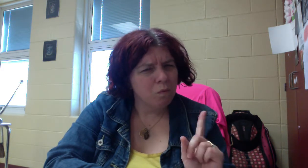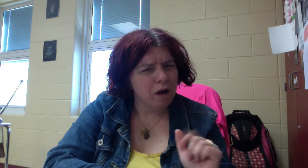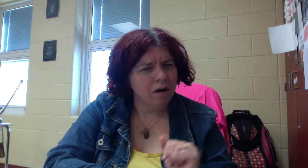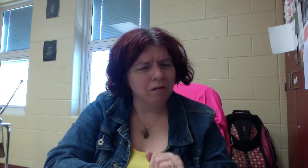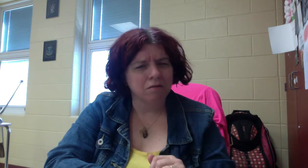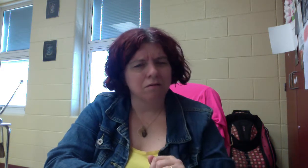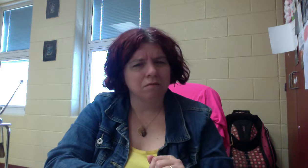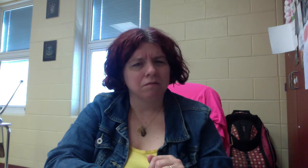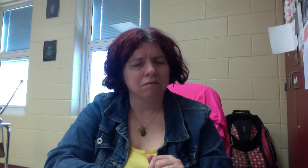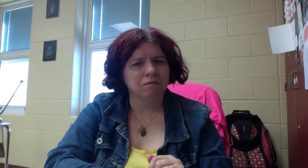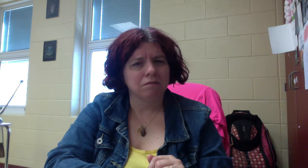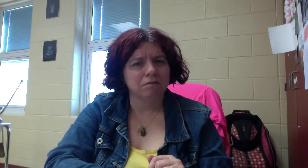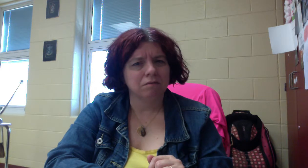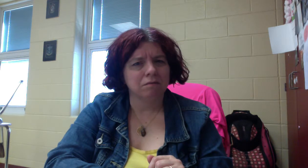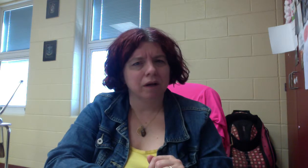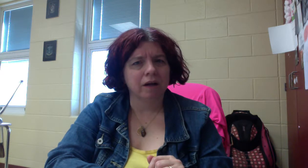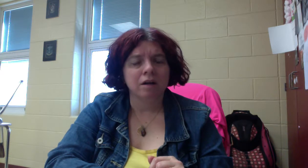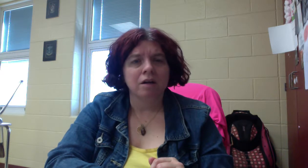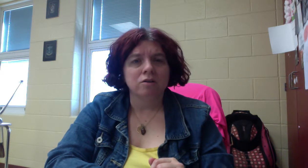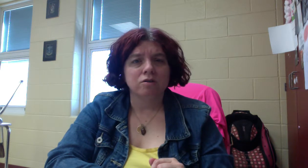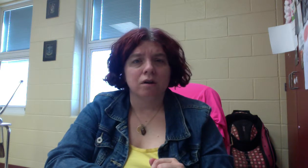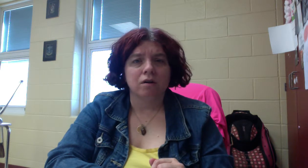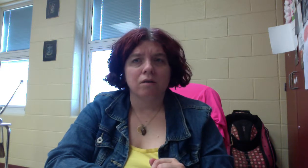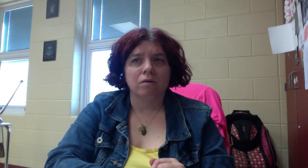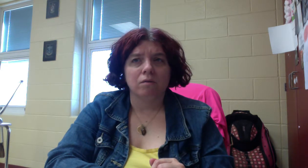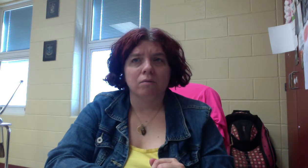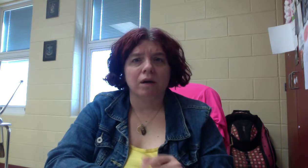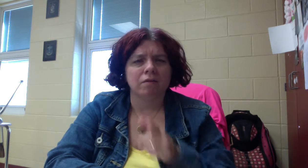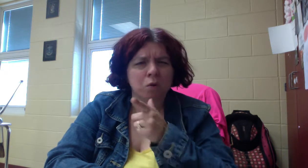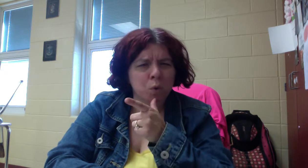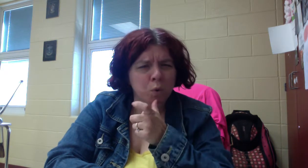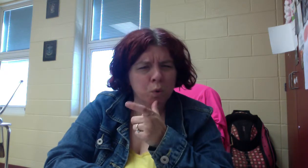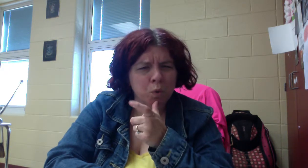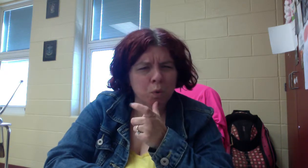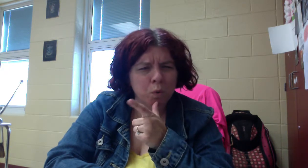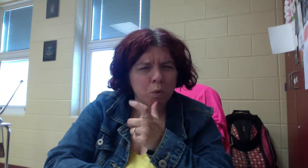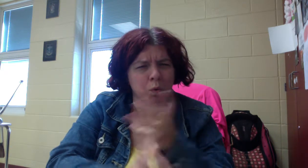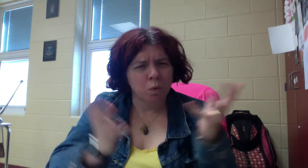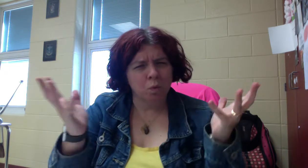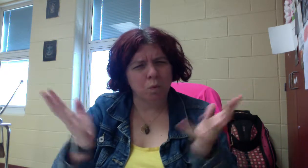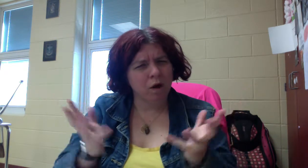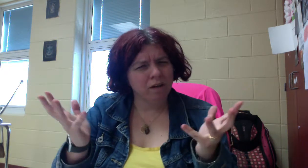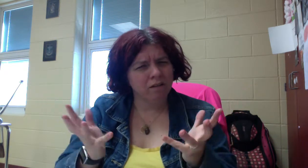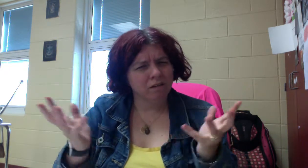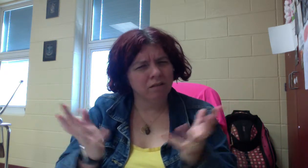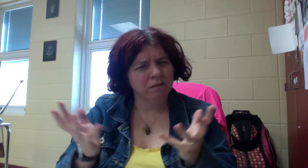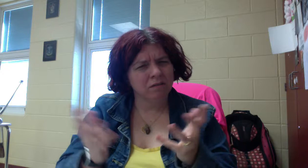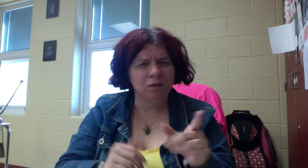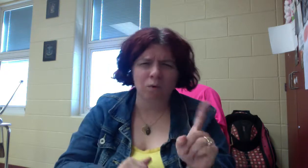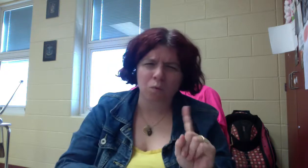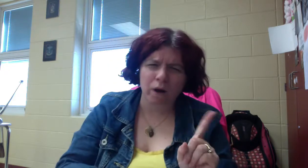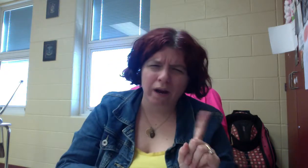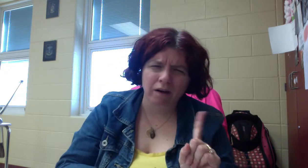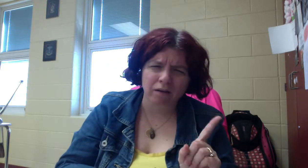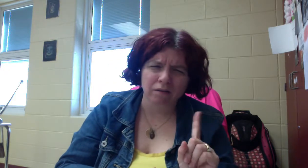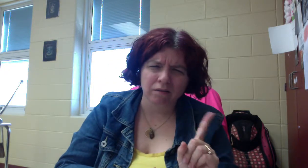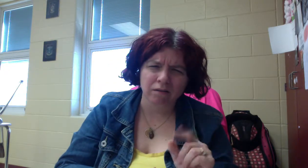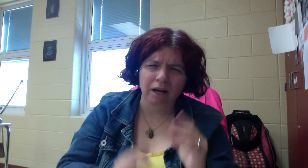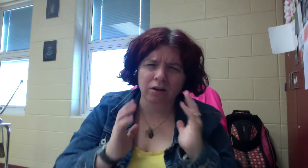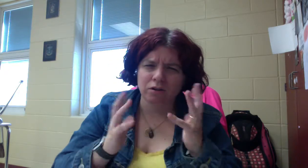where? Okay, so we have who, what, where. Okay, and notice my